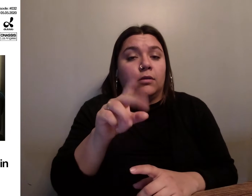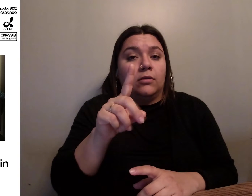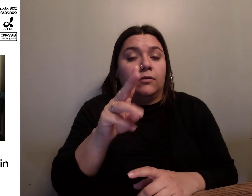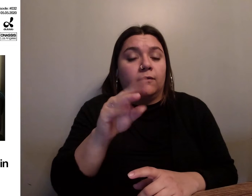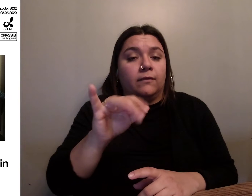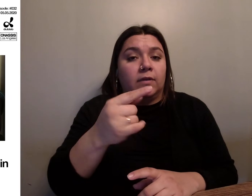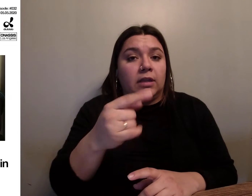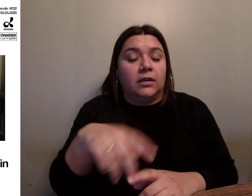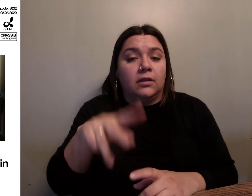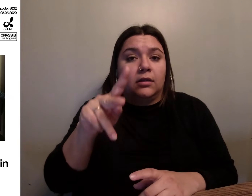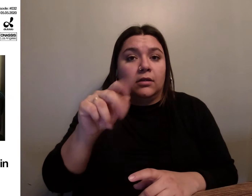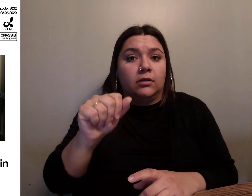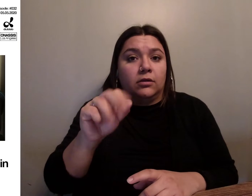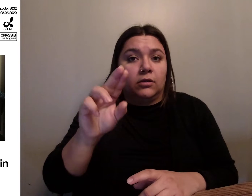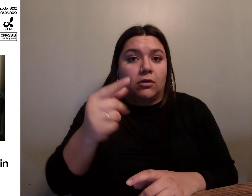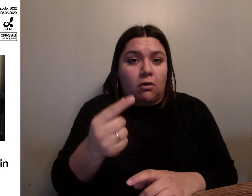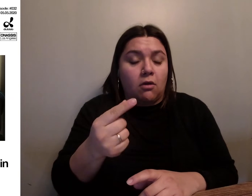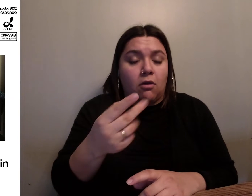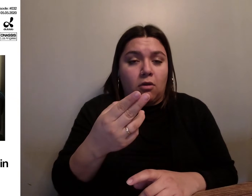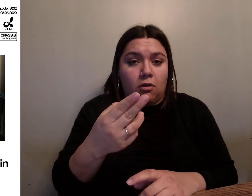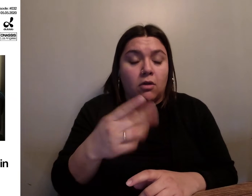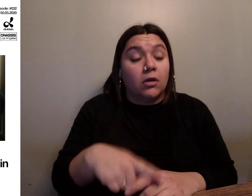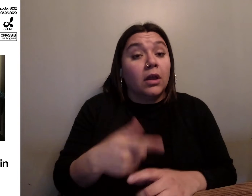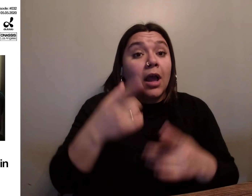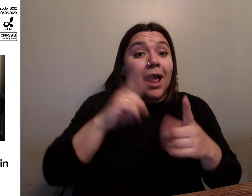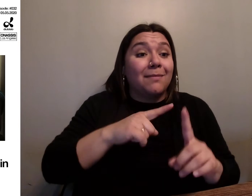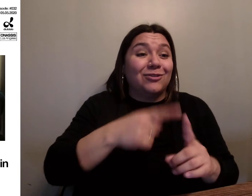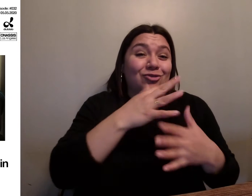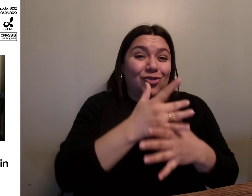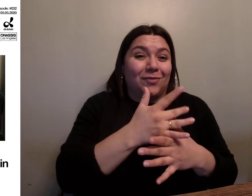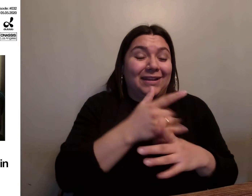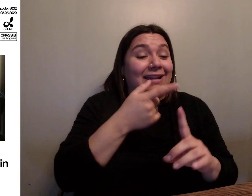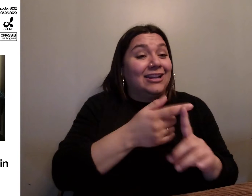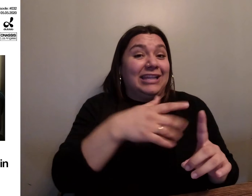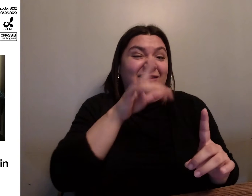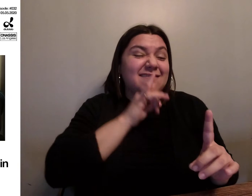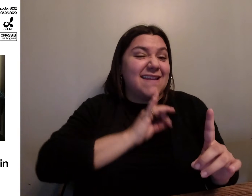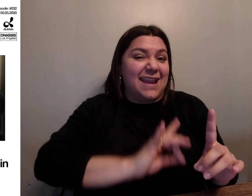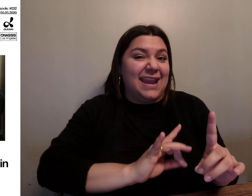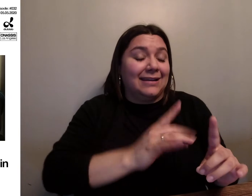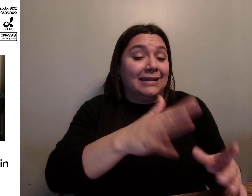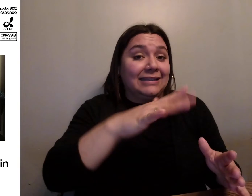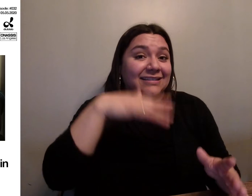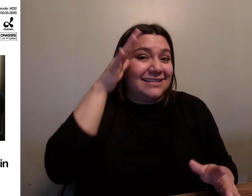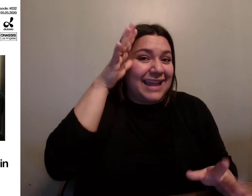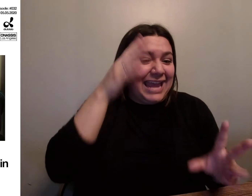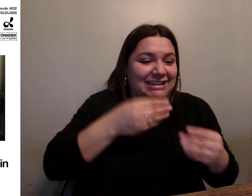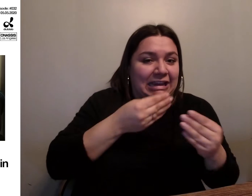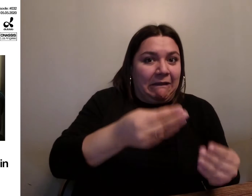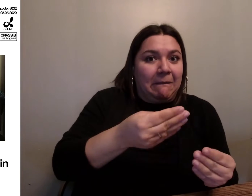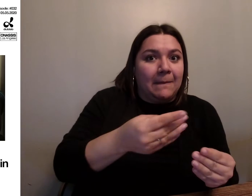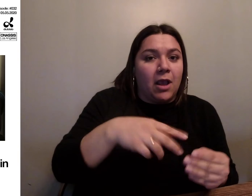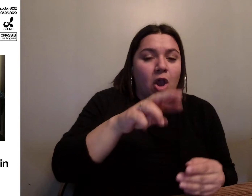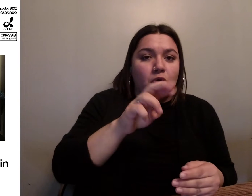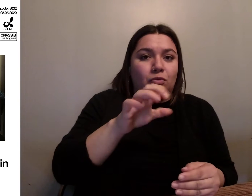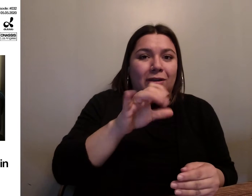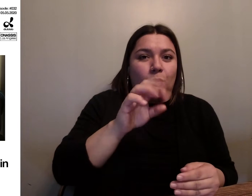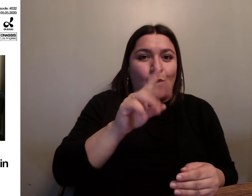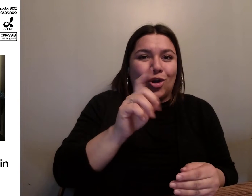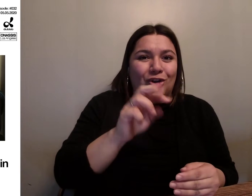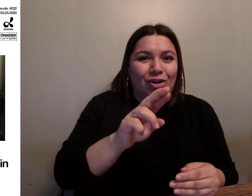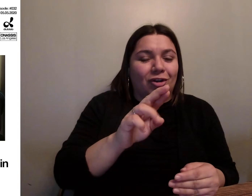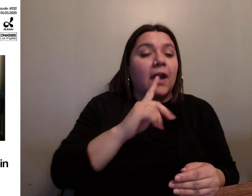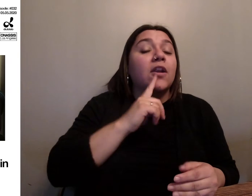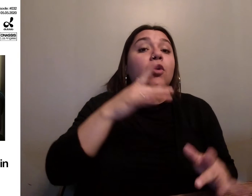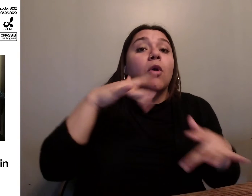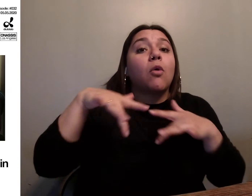wax cylinder recorder, and he recorded a common shama in his backyard in Germany, and that was the first recording that was ever made